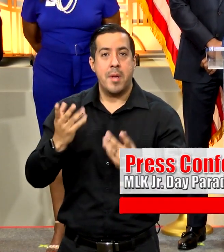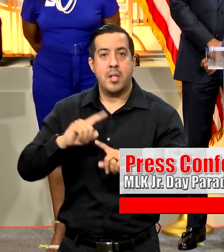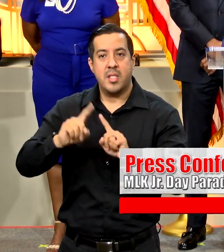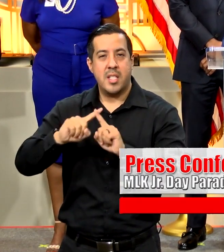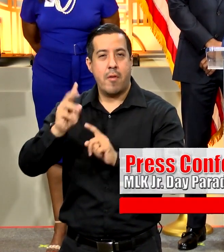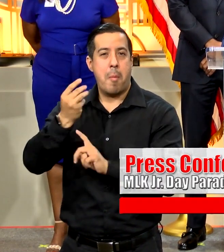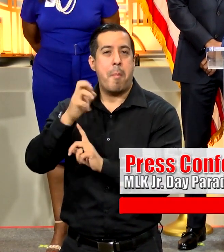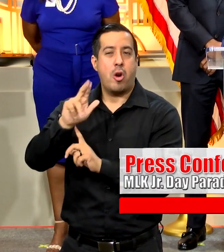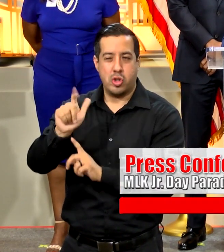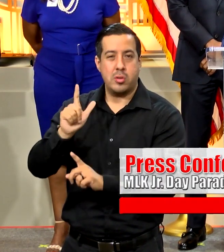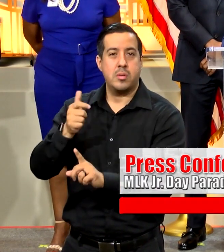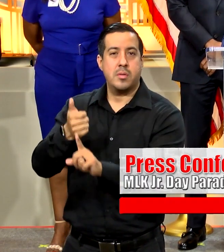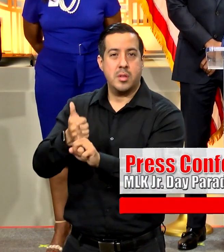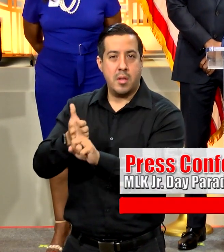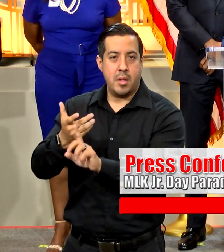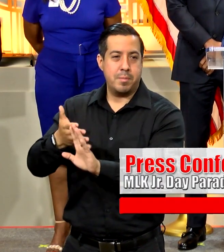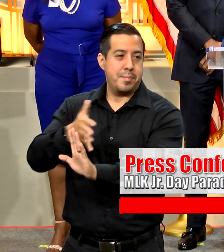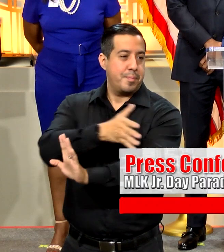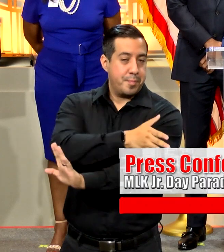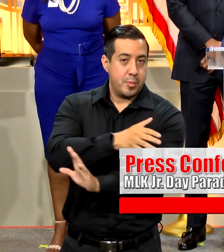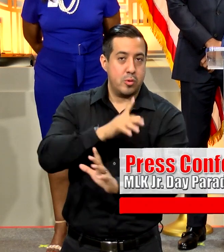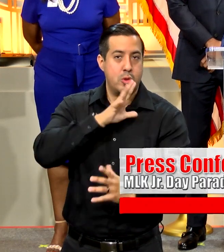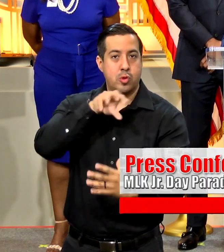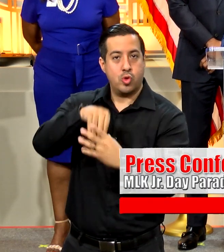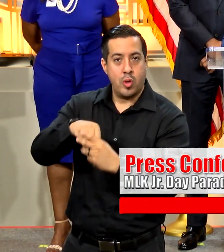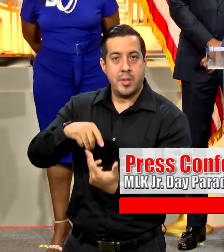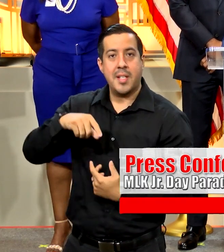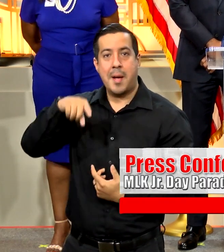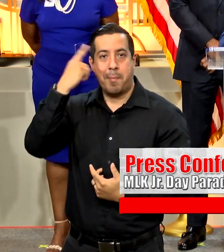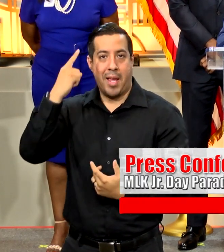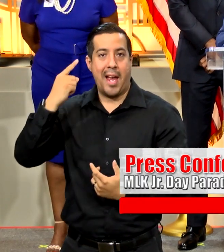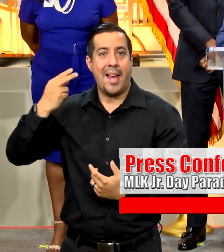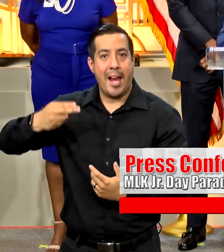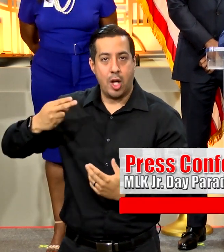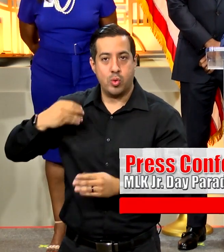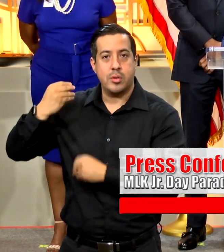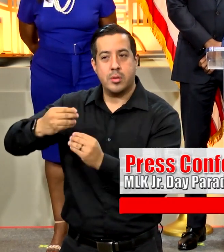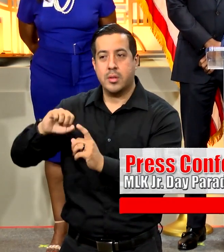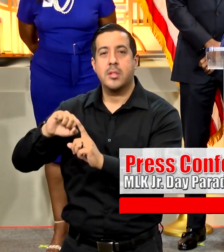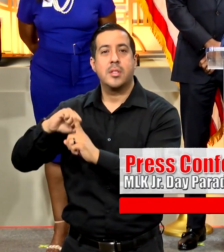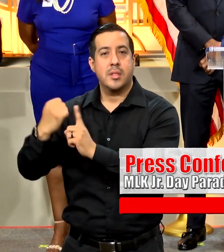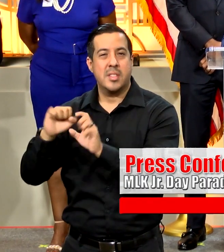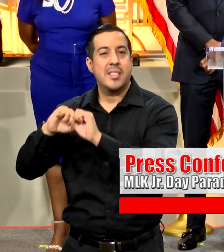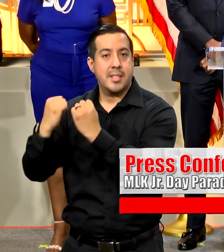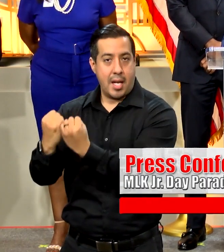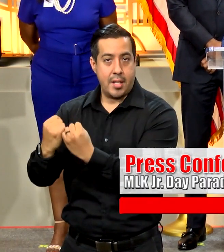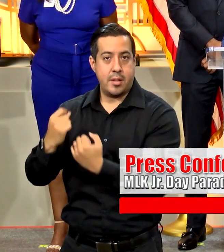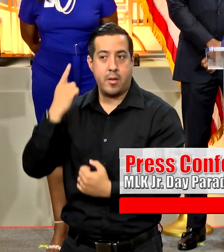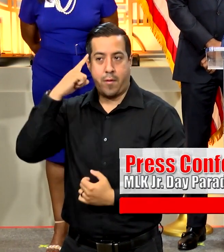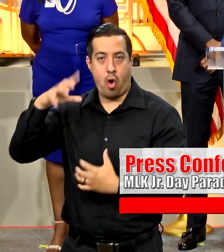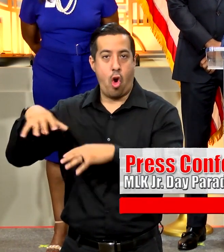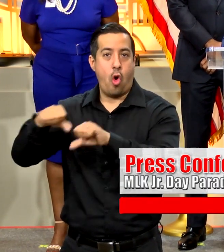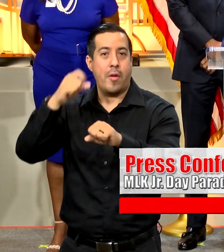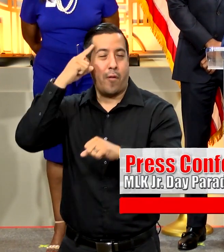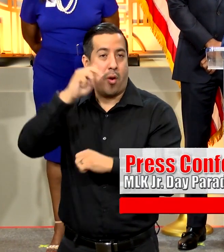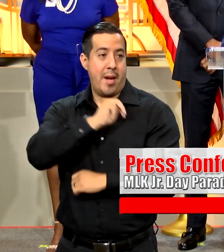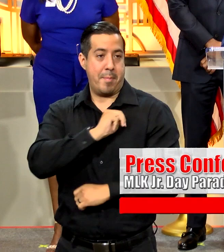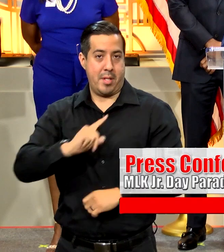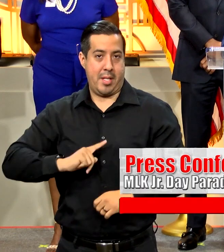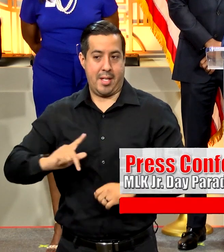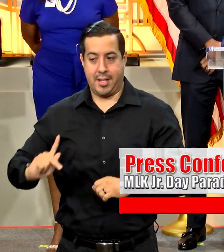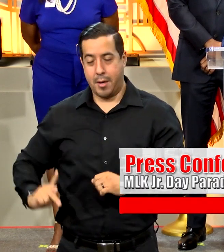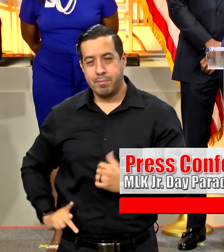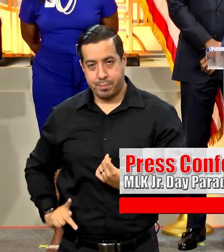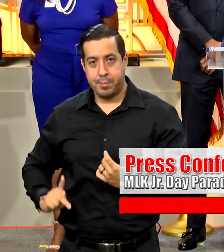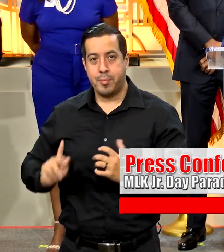in the past since the city joined with the Black Heritage Society to host the original MLK Day Parade. In